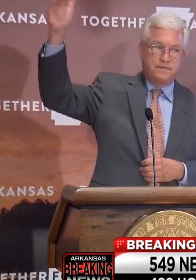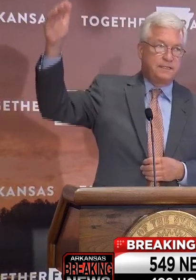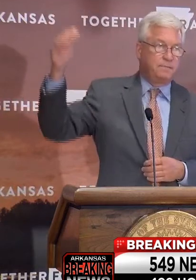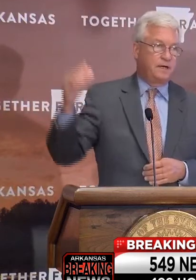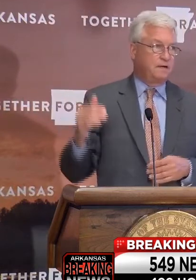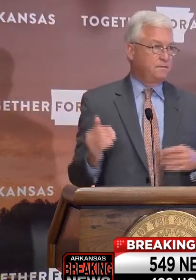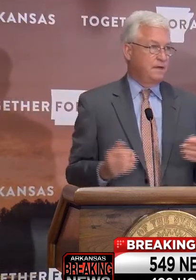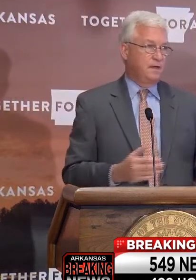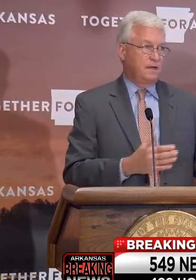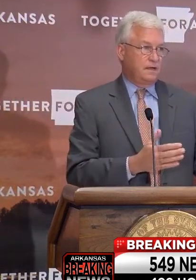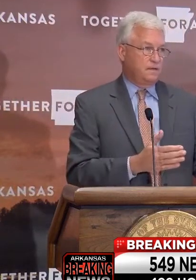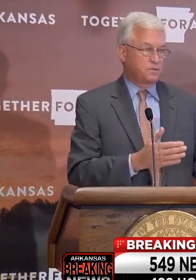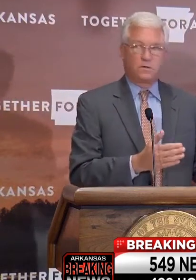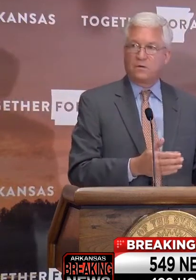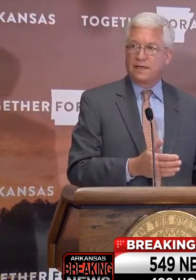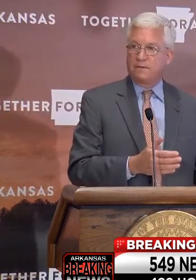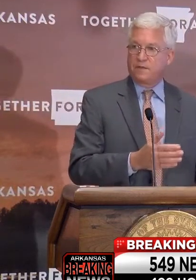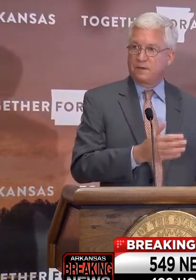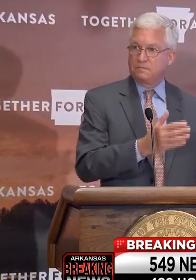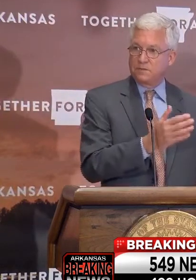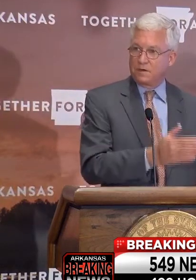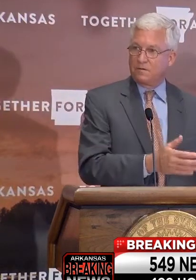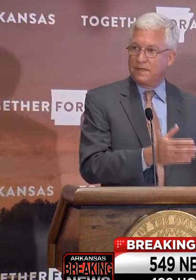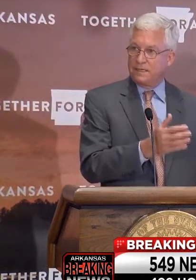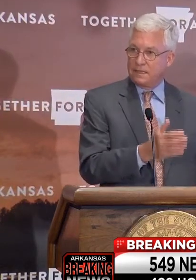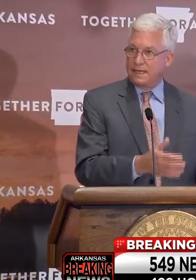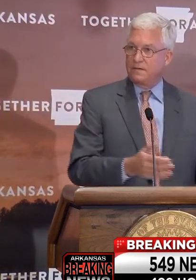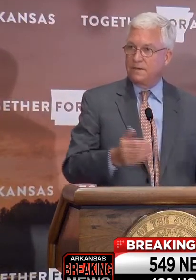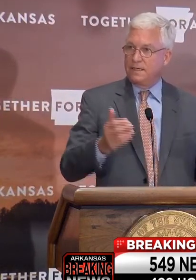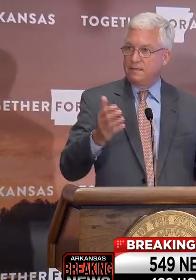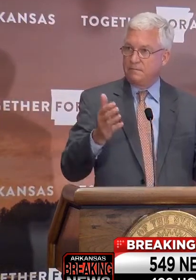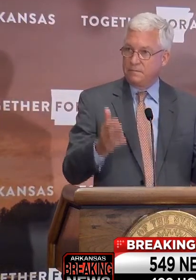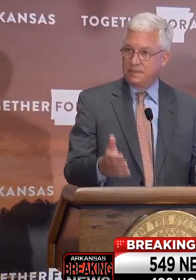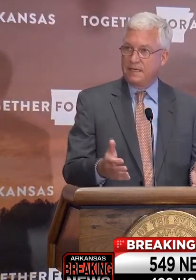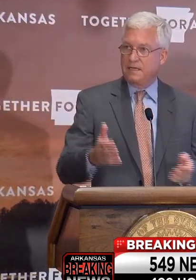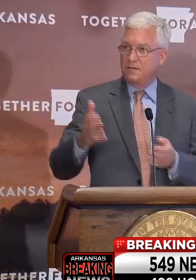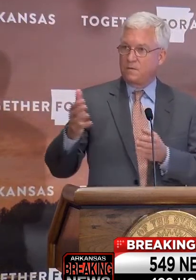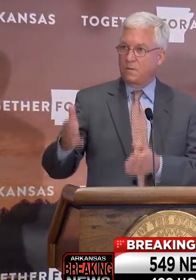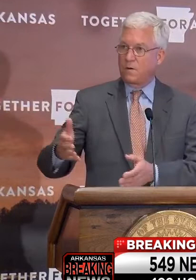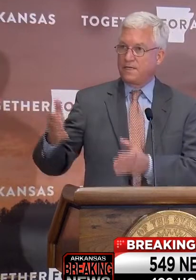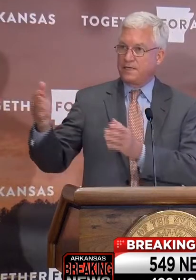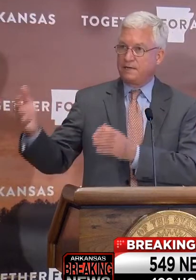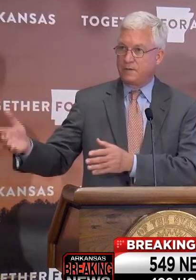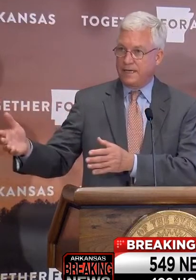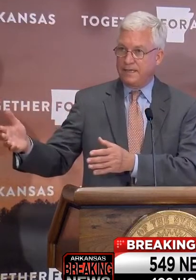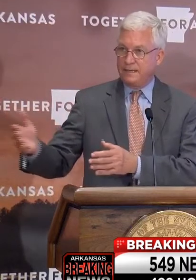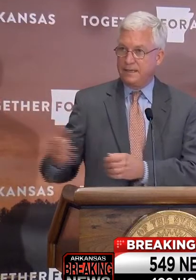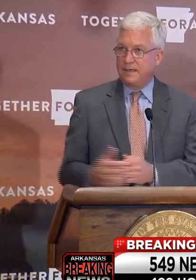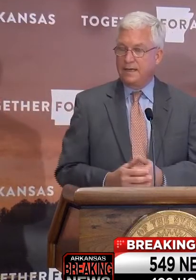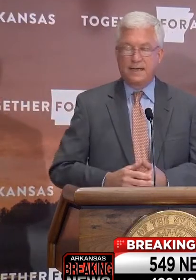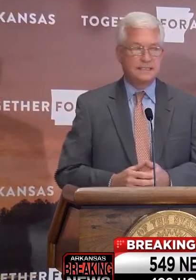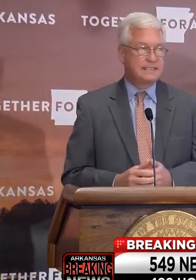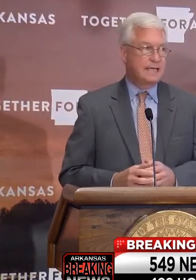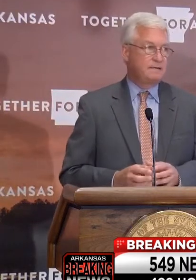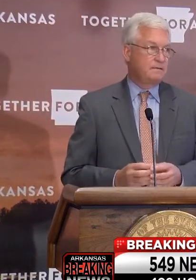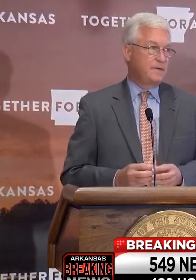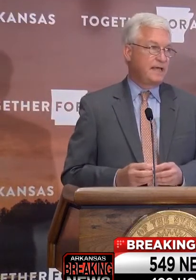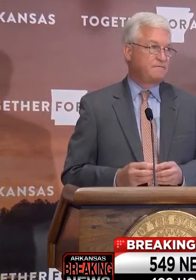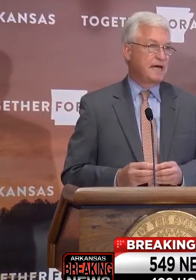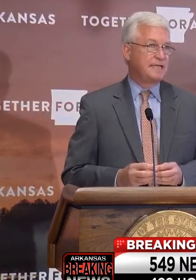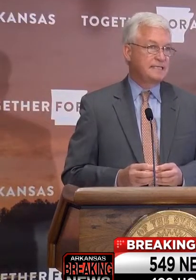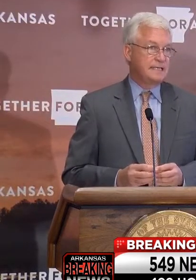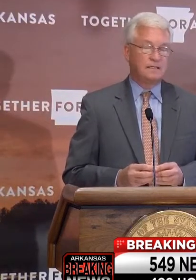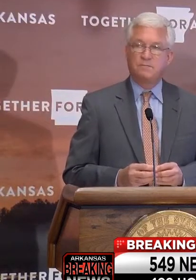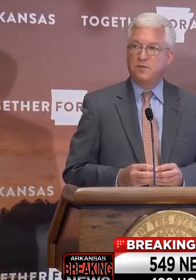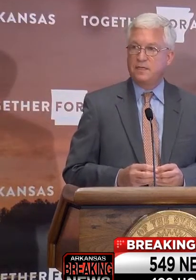and 50 and above. And those are correlated with our dark green, light green, yellow, orange, and red. To date, we